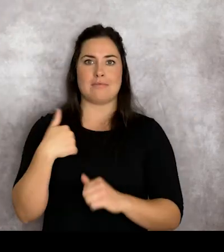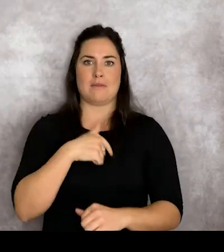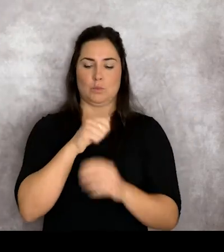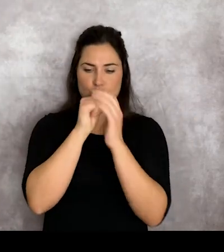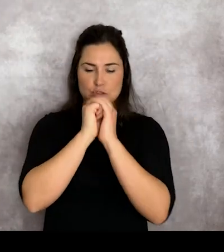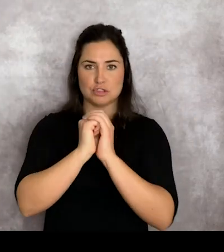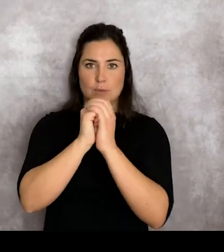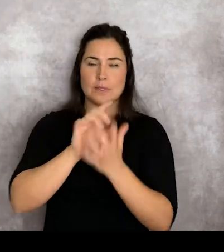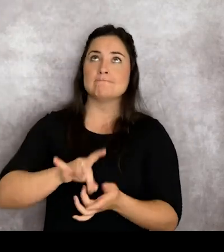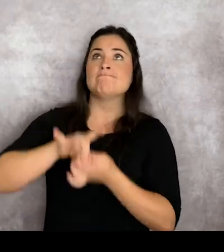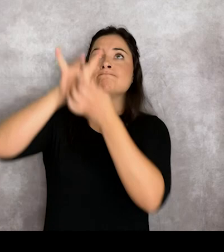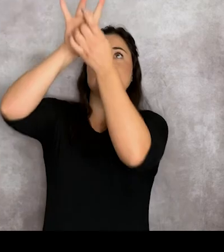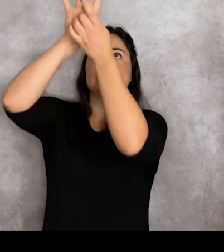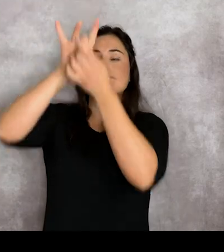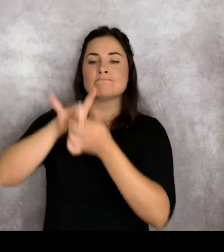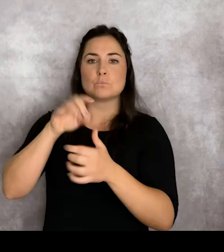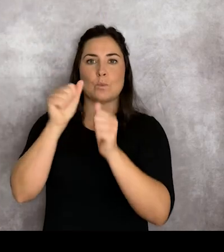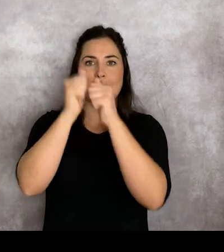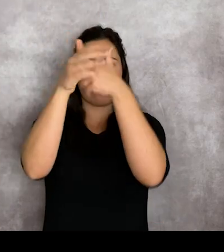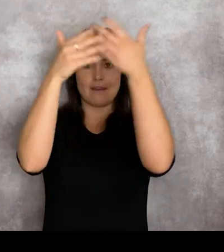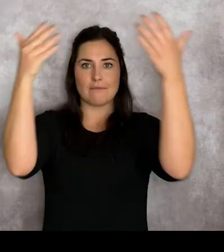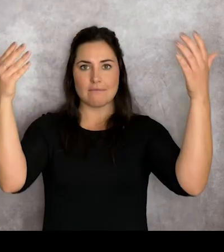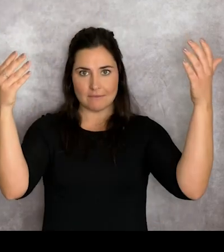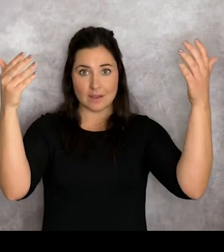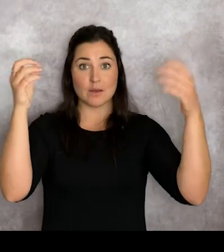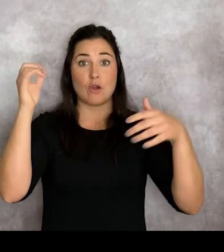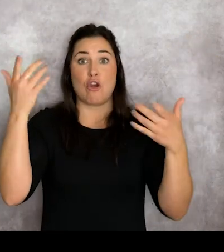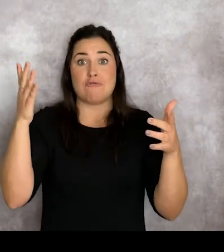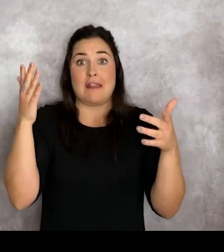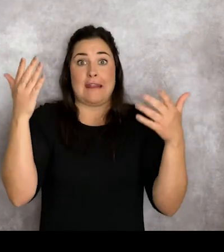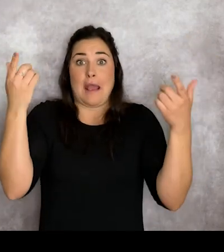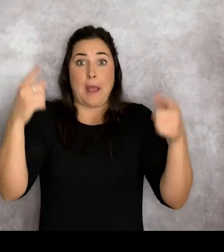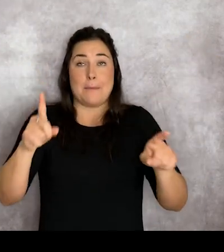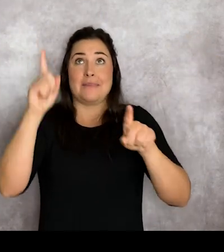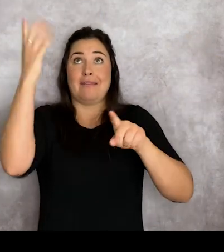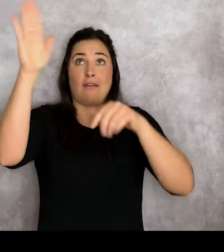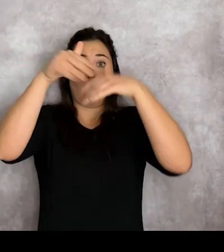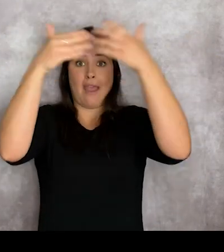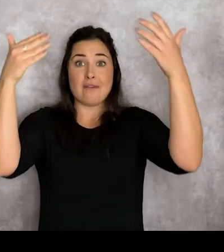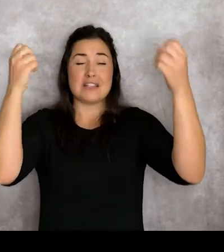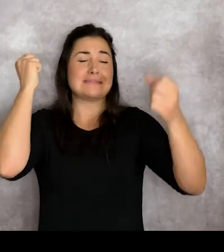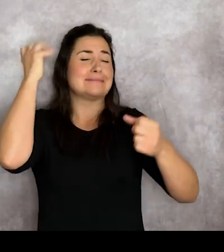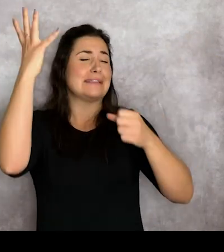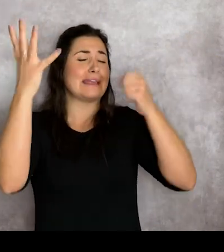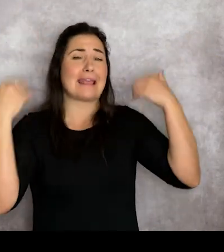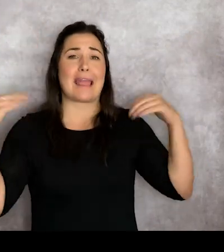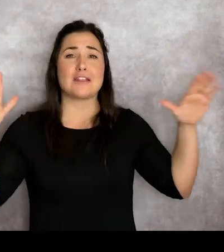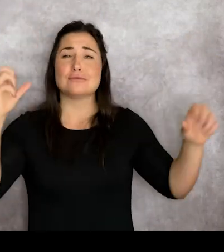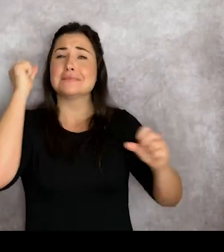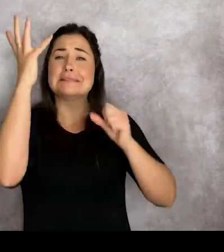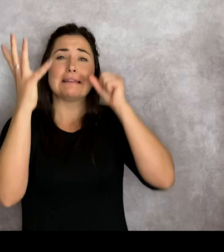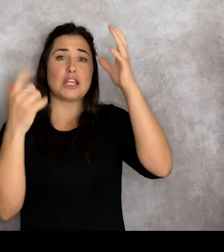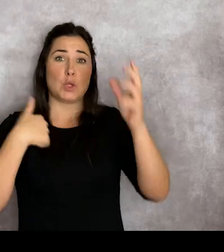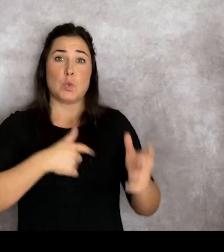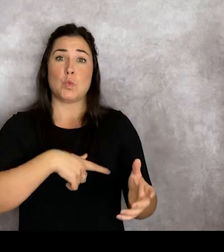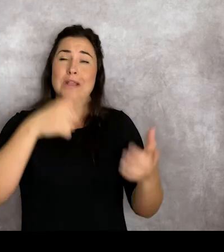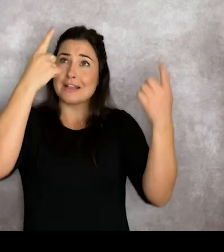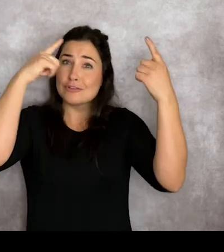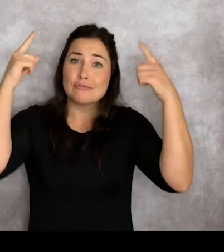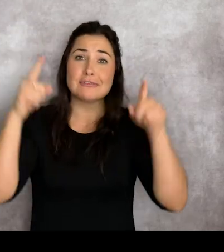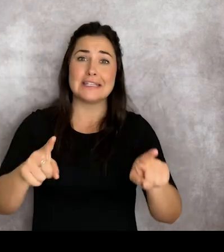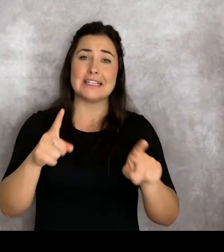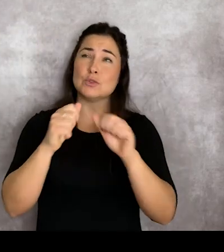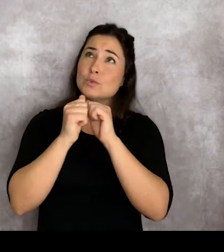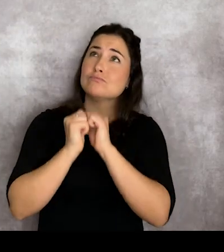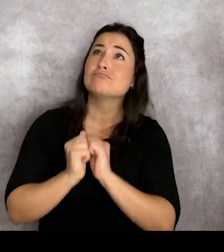aligning our words, our hearts with what's already taken place in heaven right now. It's just singing the song that the angels are singing in heaven right